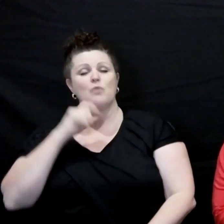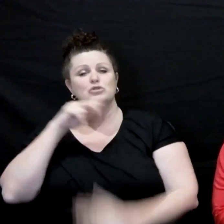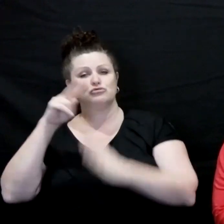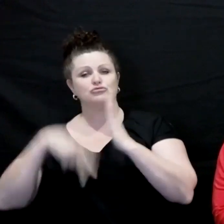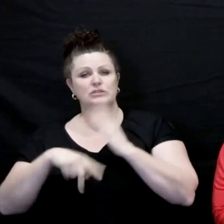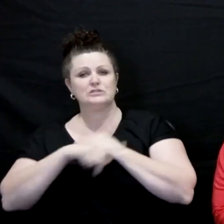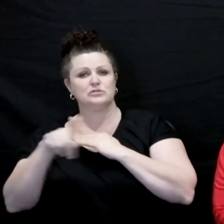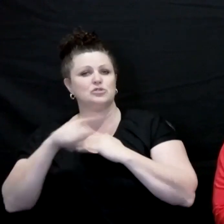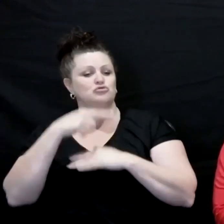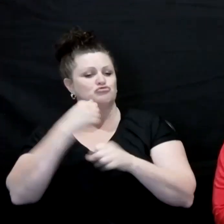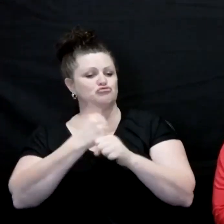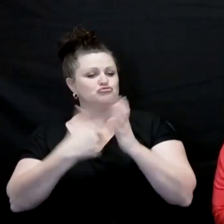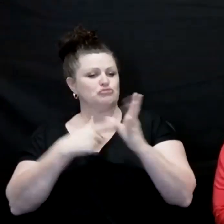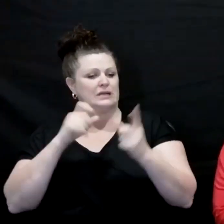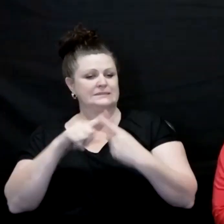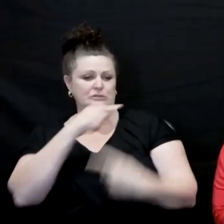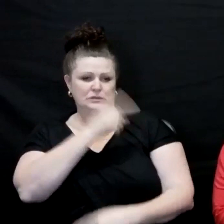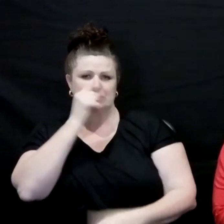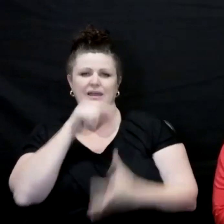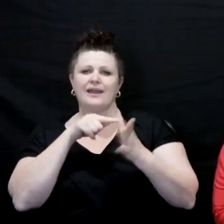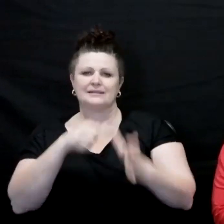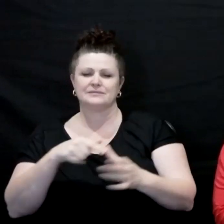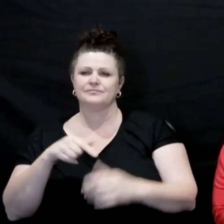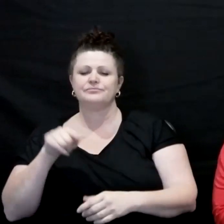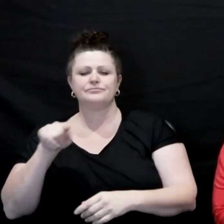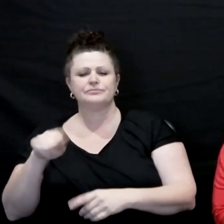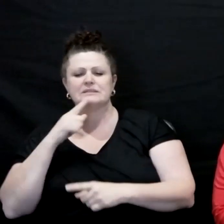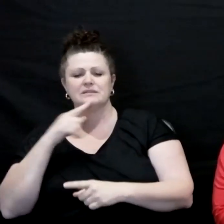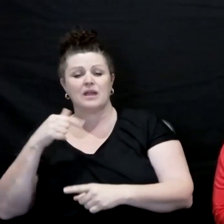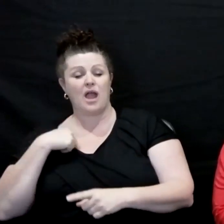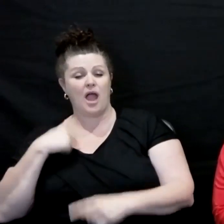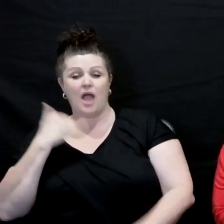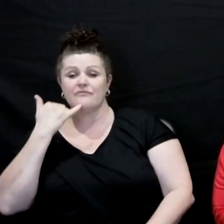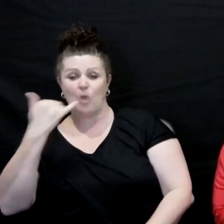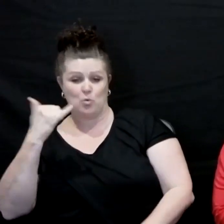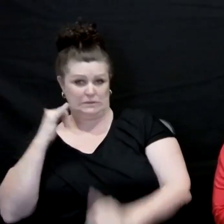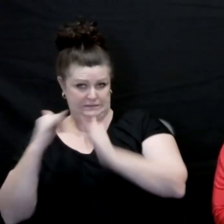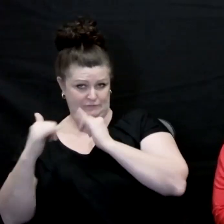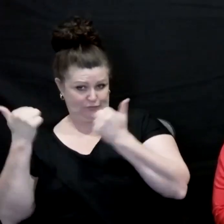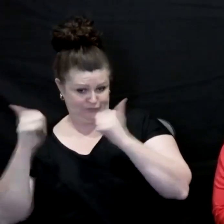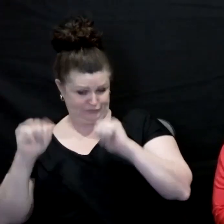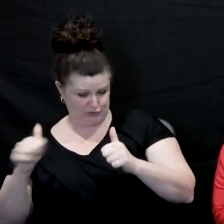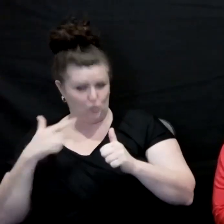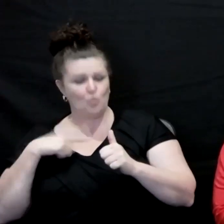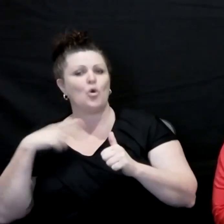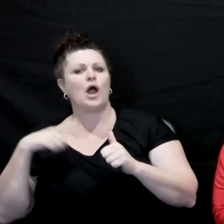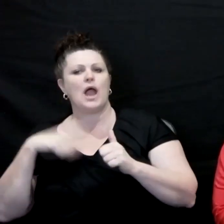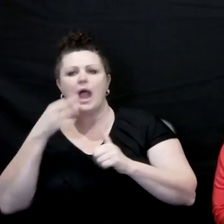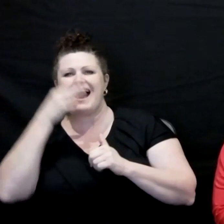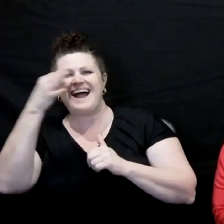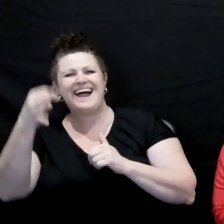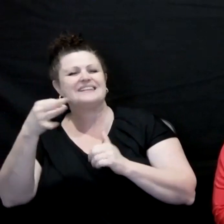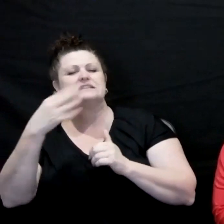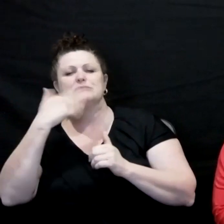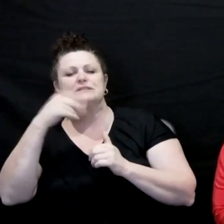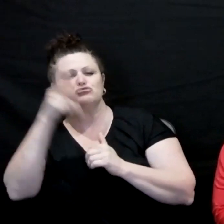you, Grace. Okay. It says, I had a phone interview to register for a review of my first